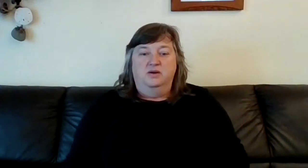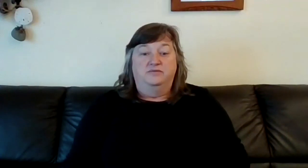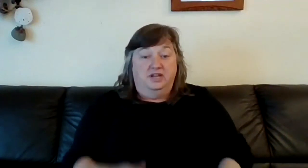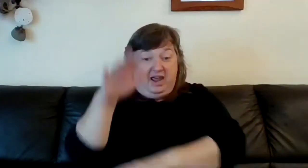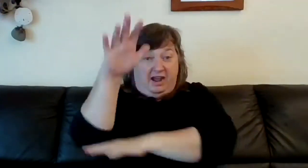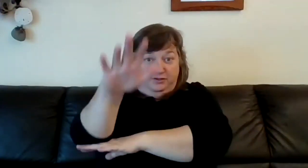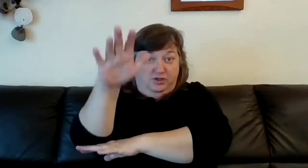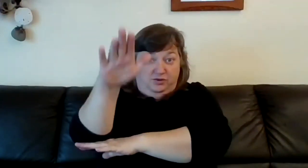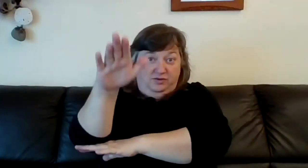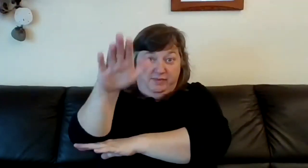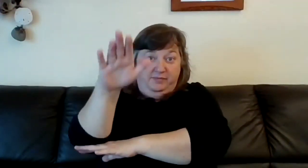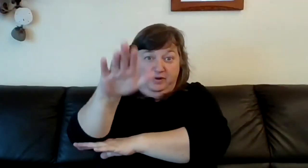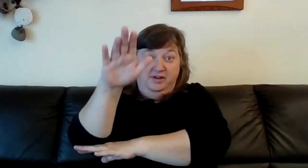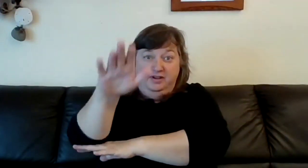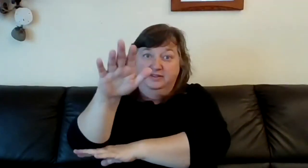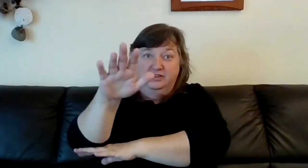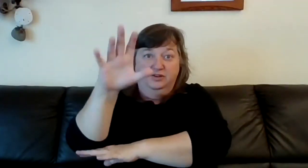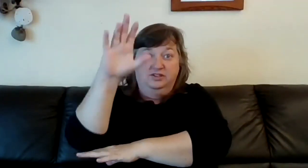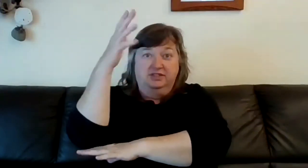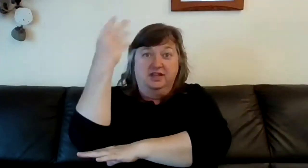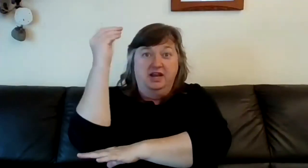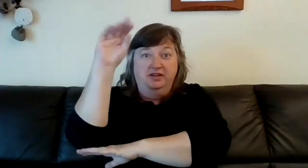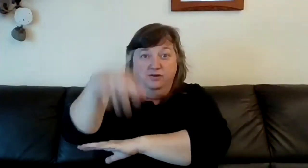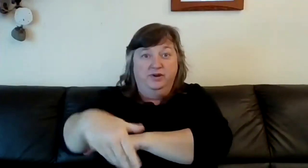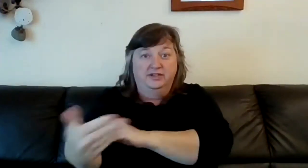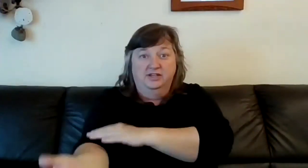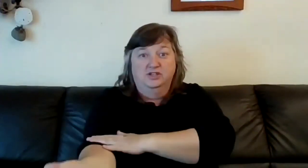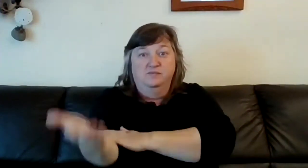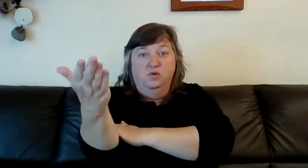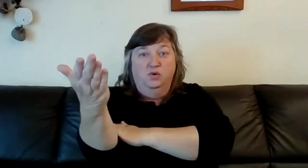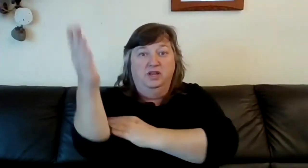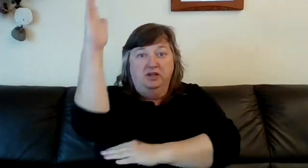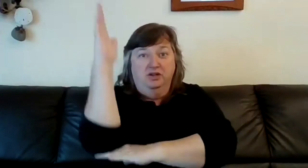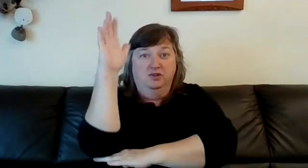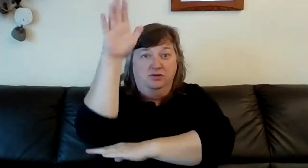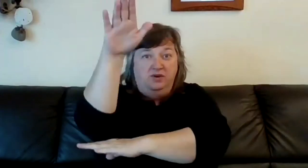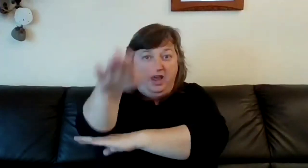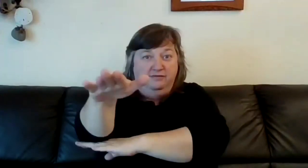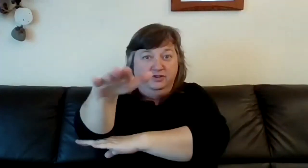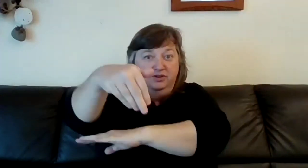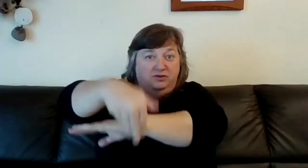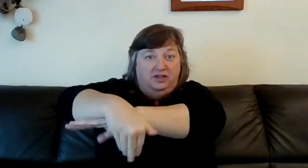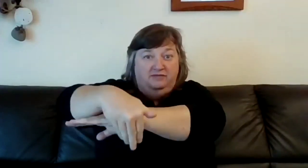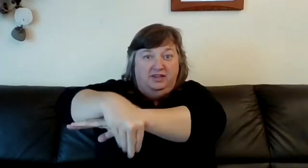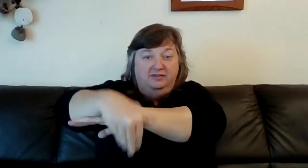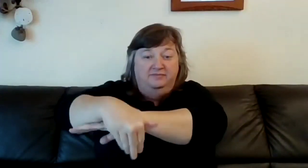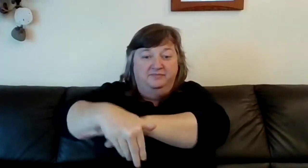We've done afternoon, remember? It's your sun, your orientation, morning, noon, afternoon, evening.